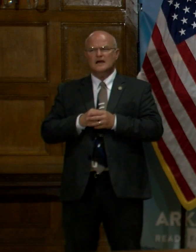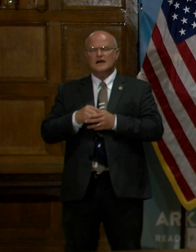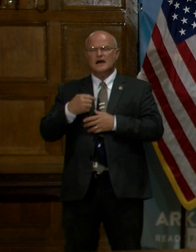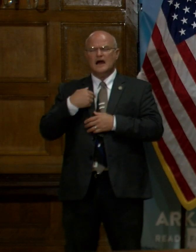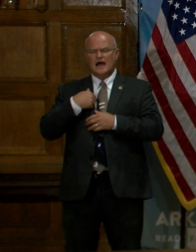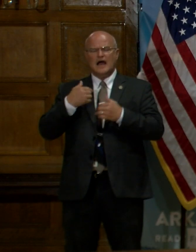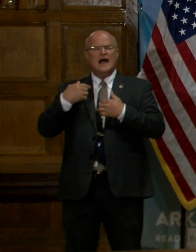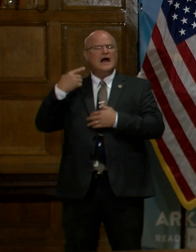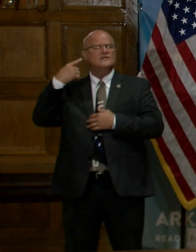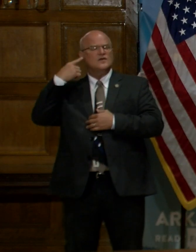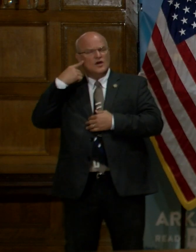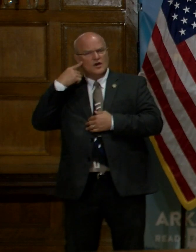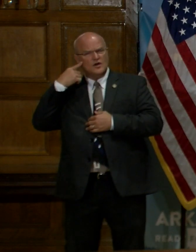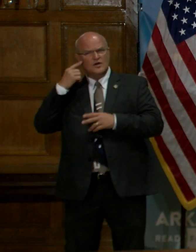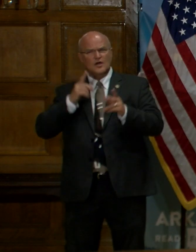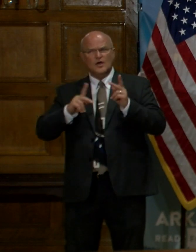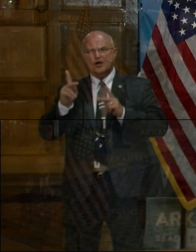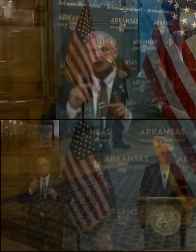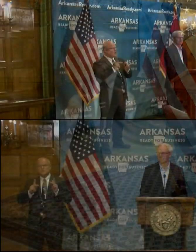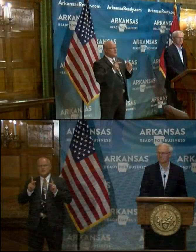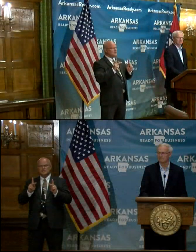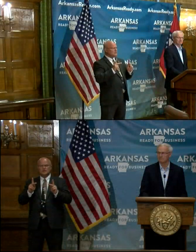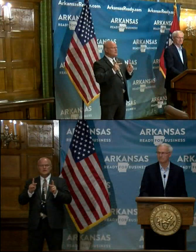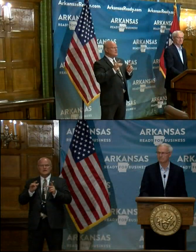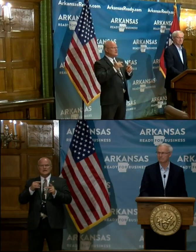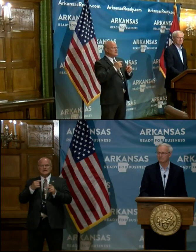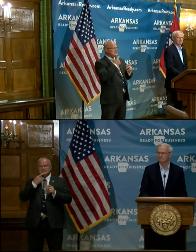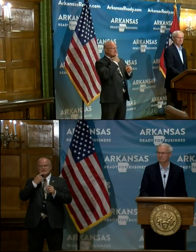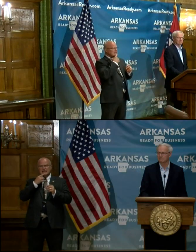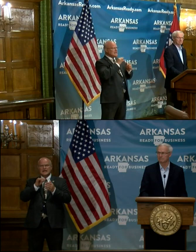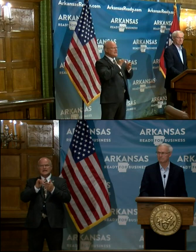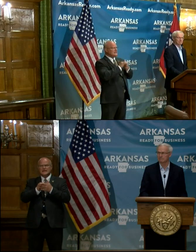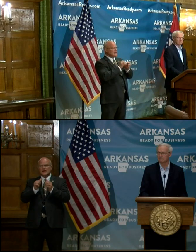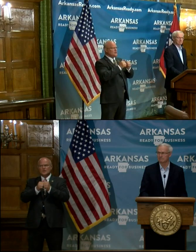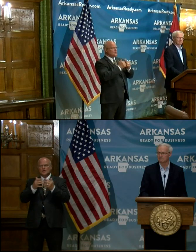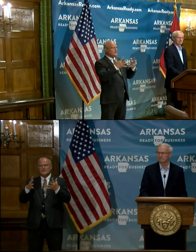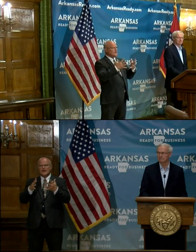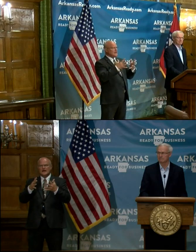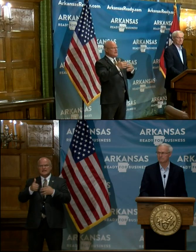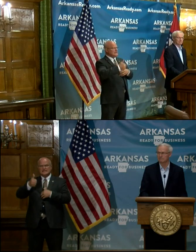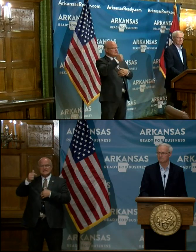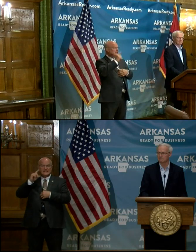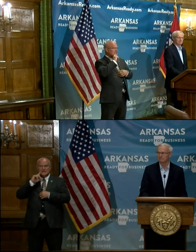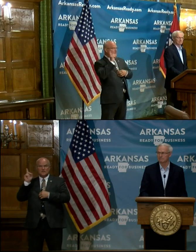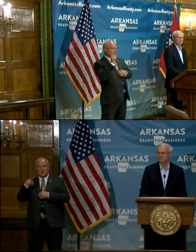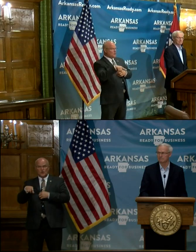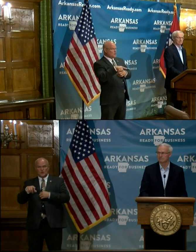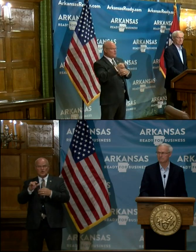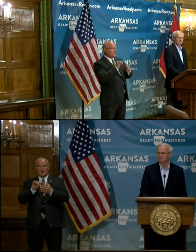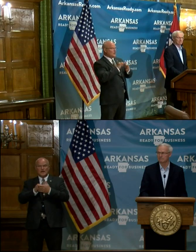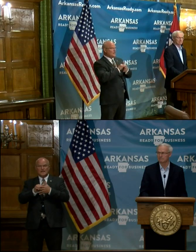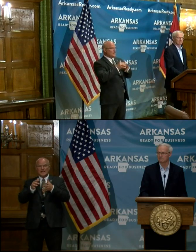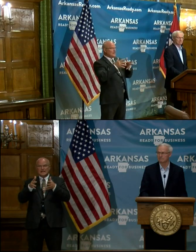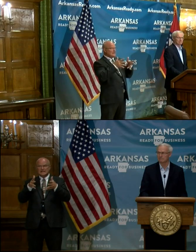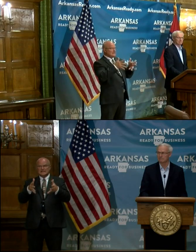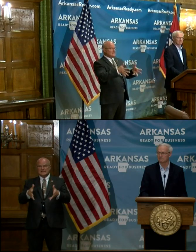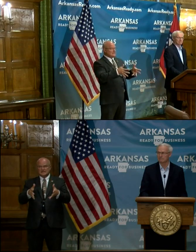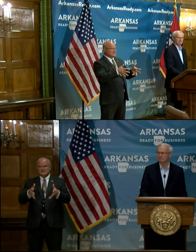I have heard, people who know better than I do, that without an executive order, it leaves